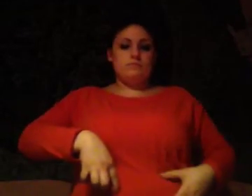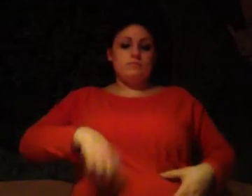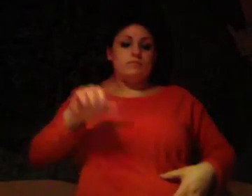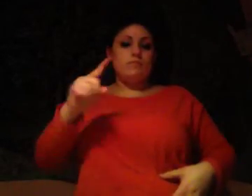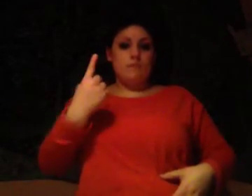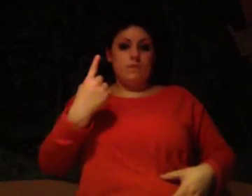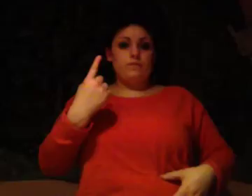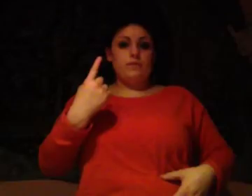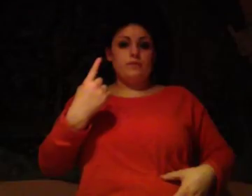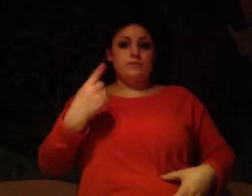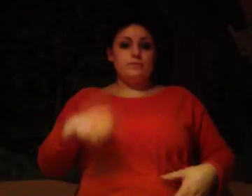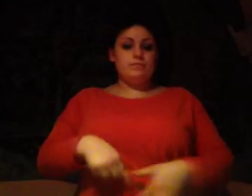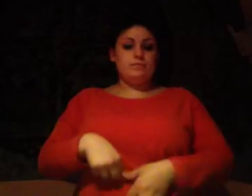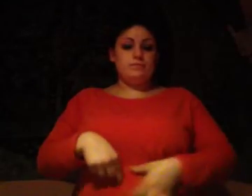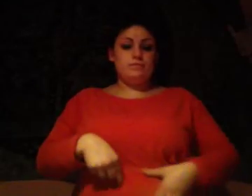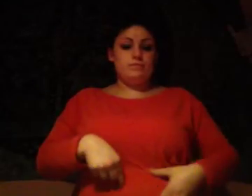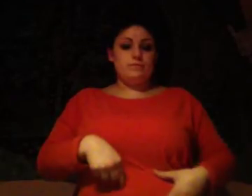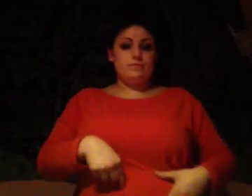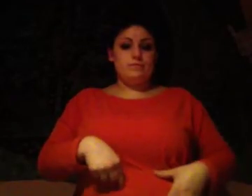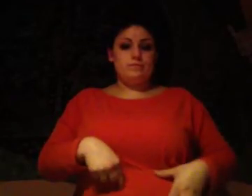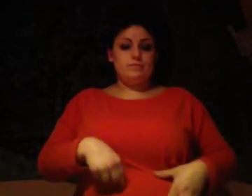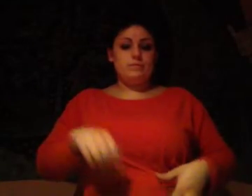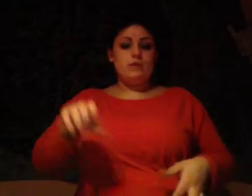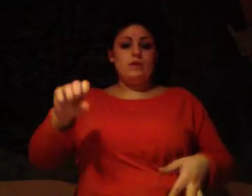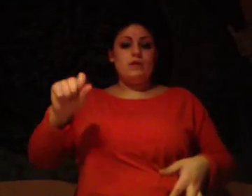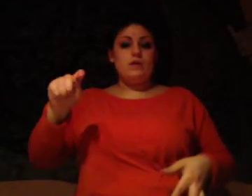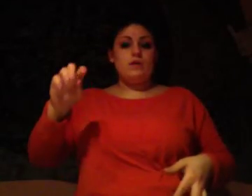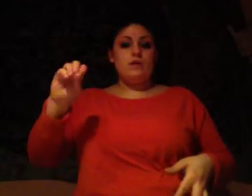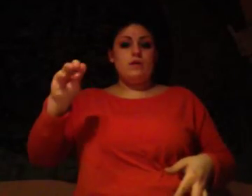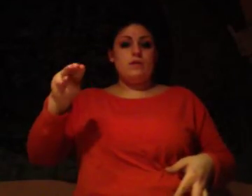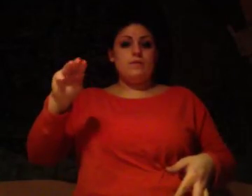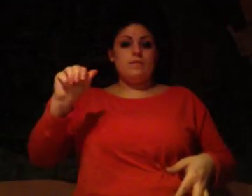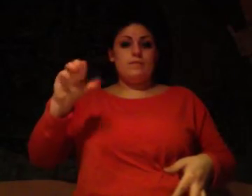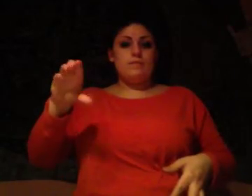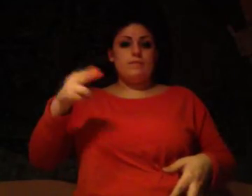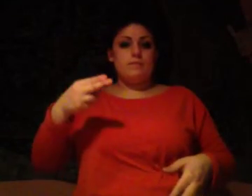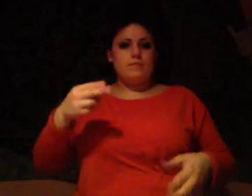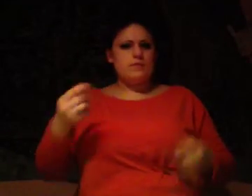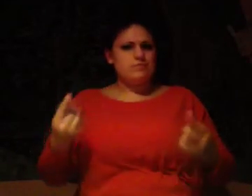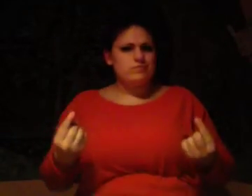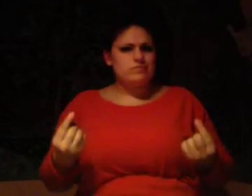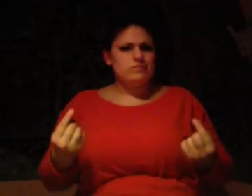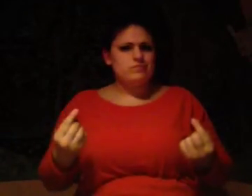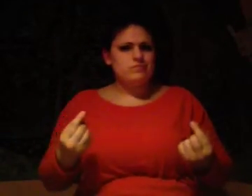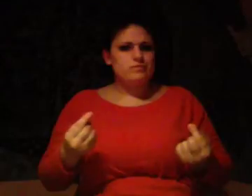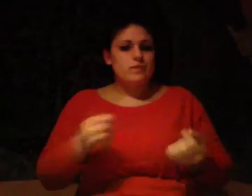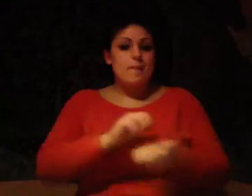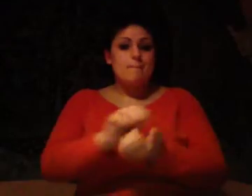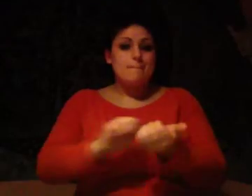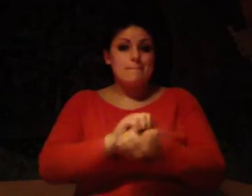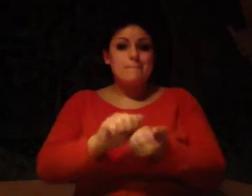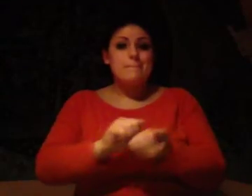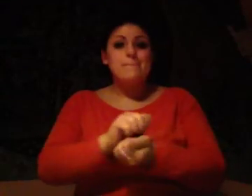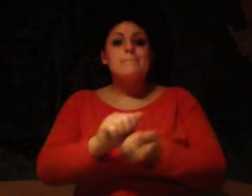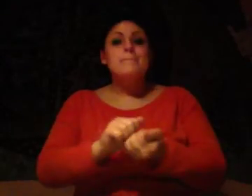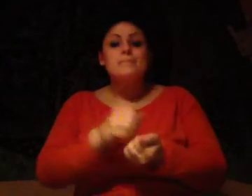canal. Its functions are to mix food that it receives with gastric juice. Gastric juice is a fairly nasty cocktail